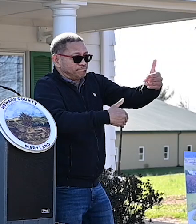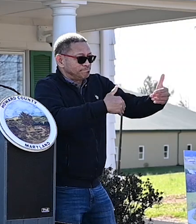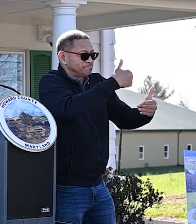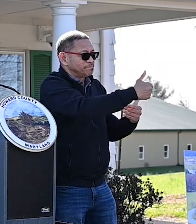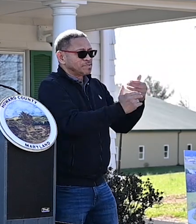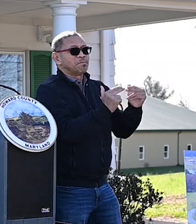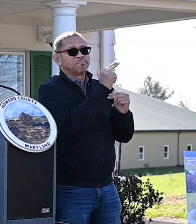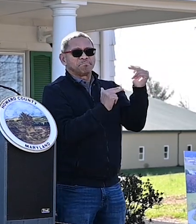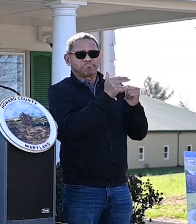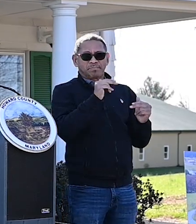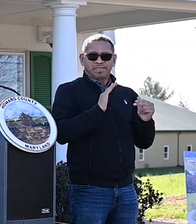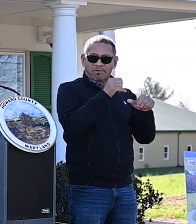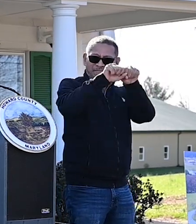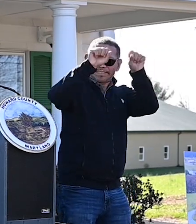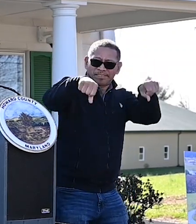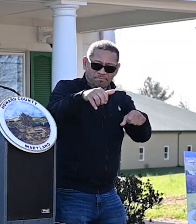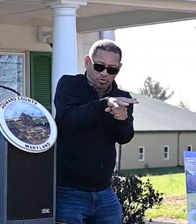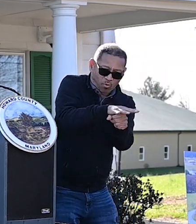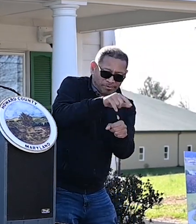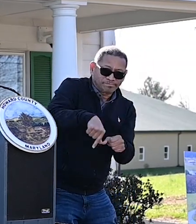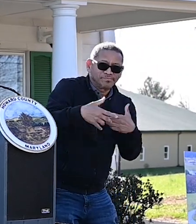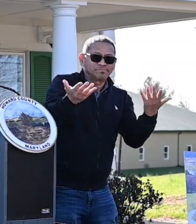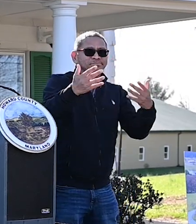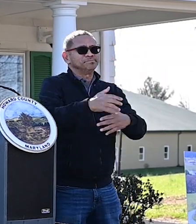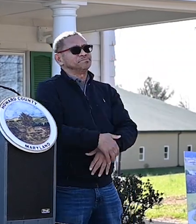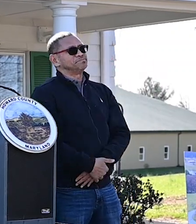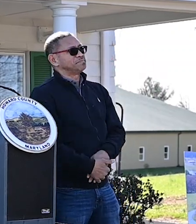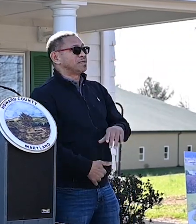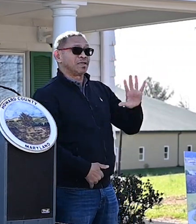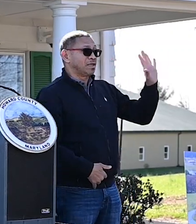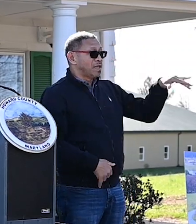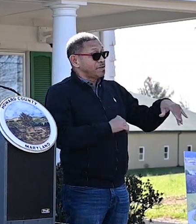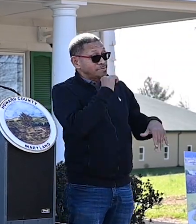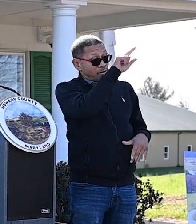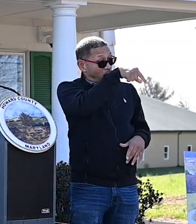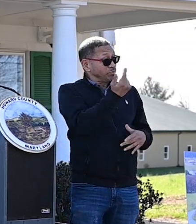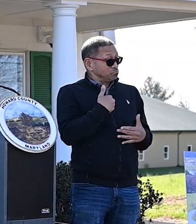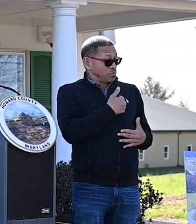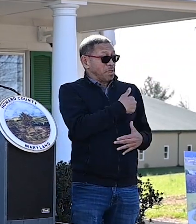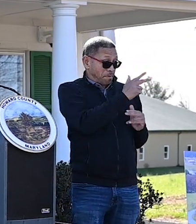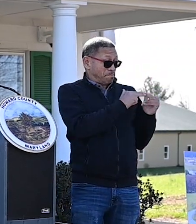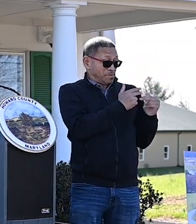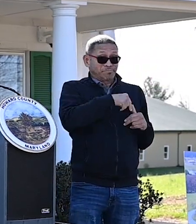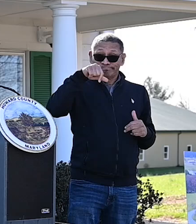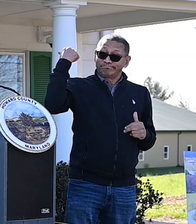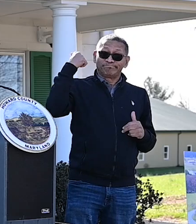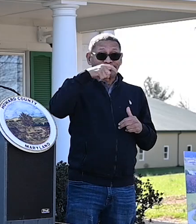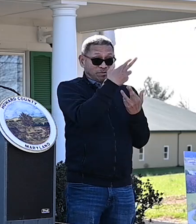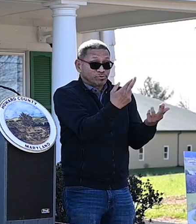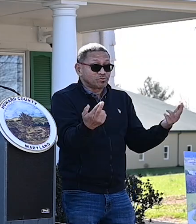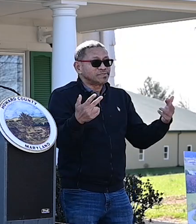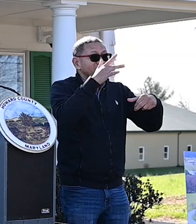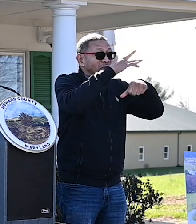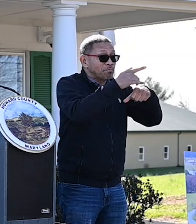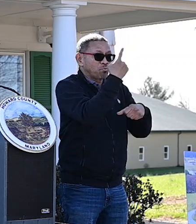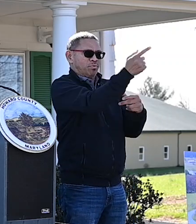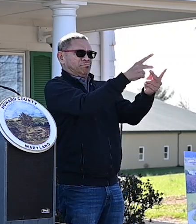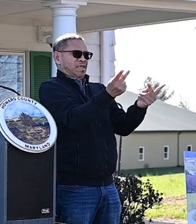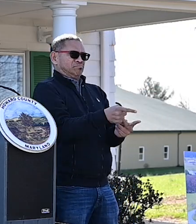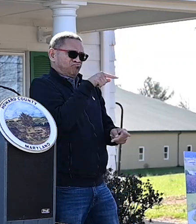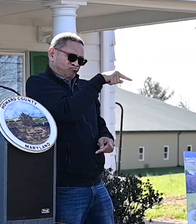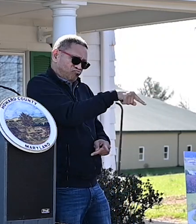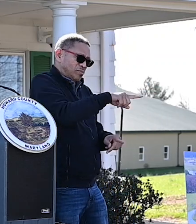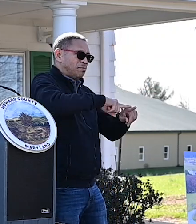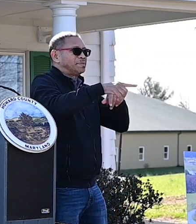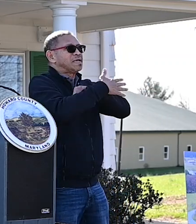of our agricultural system locally. Not only are we opening a building that will have many of the needed resources in one place, but